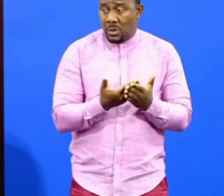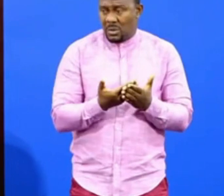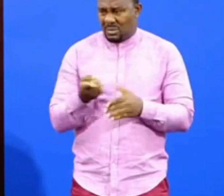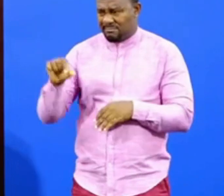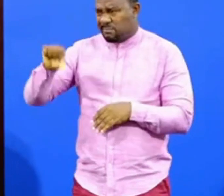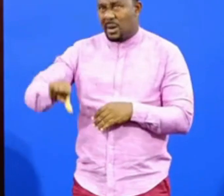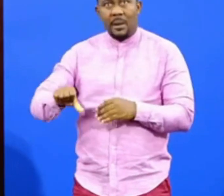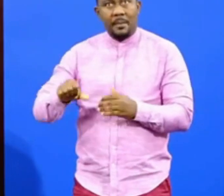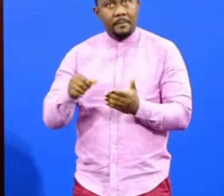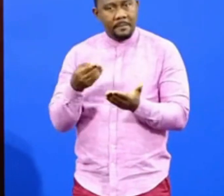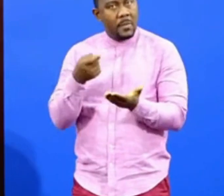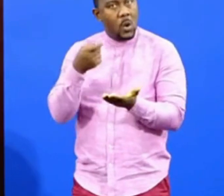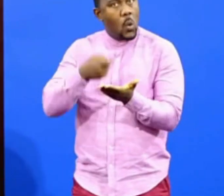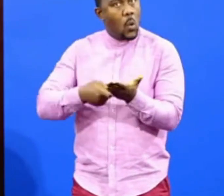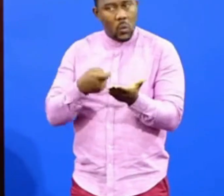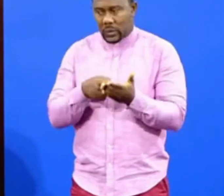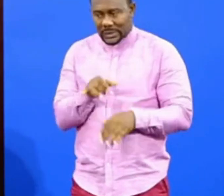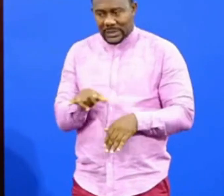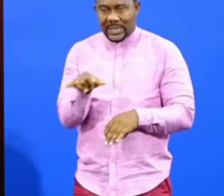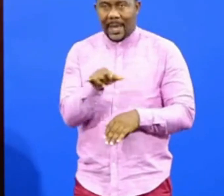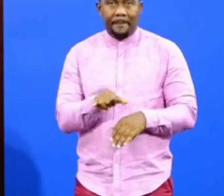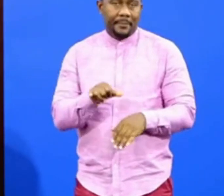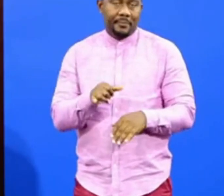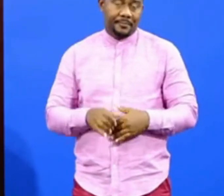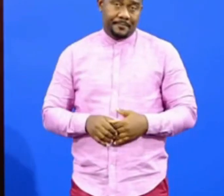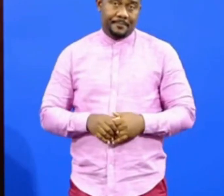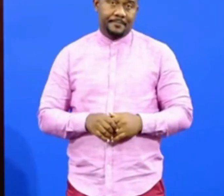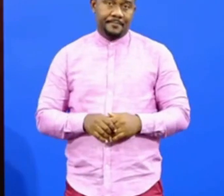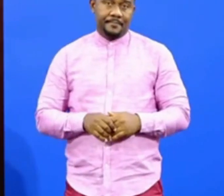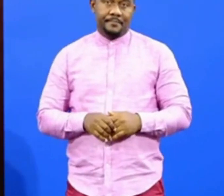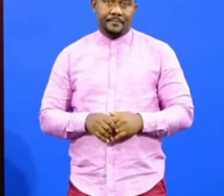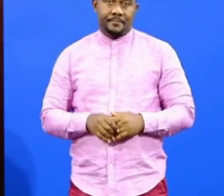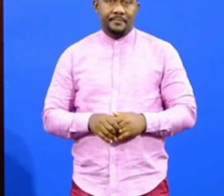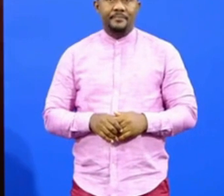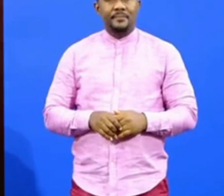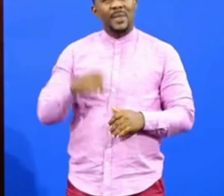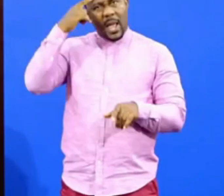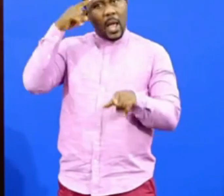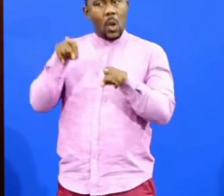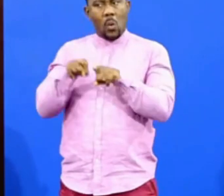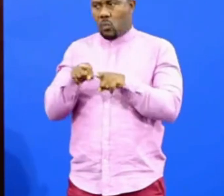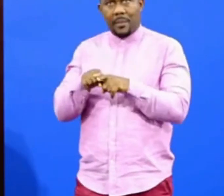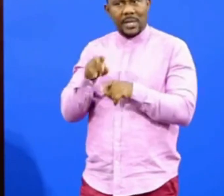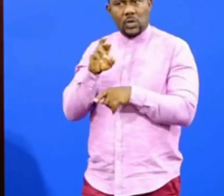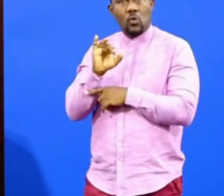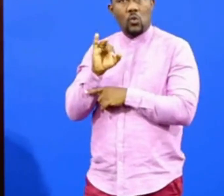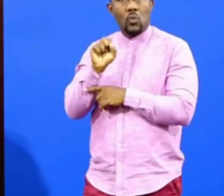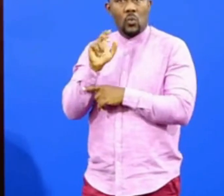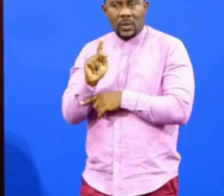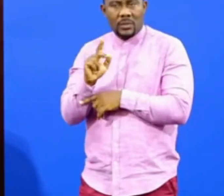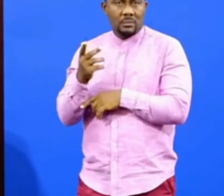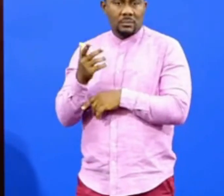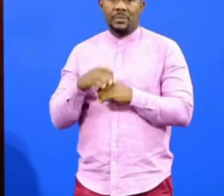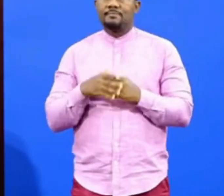poor quality. This is an issue that we want to address. We talk about contract risk. So today, you go to the open